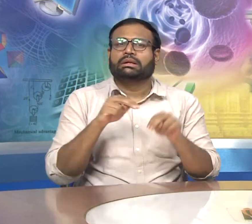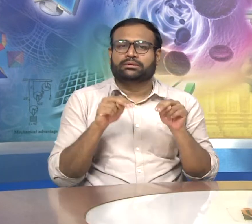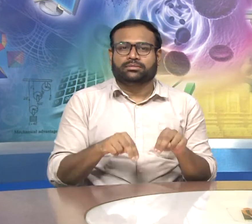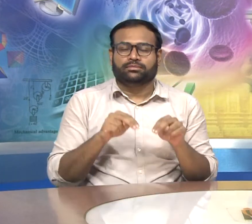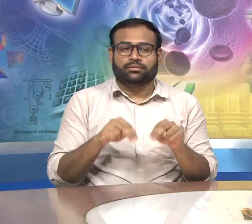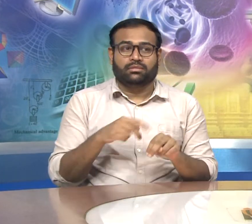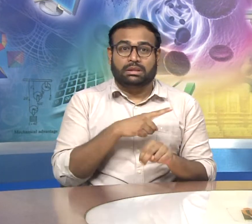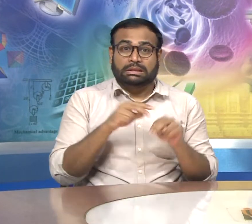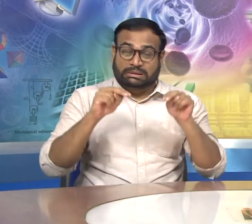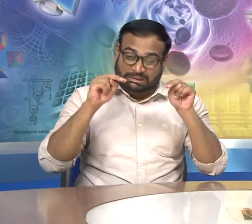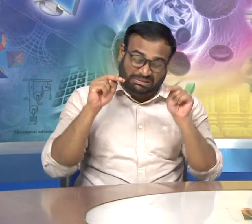Desirable.